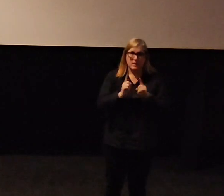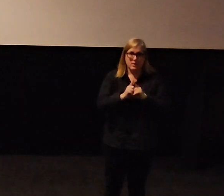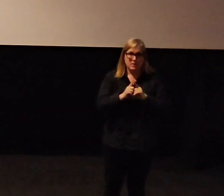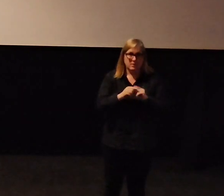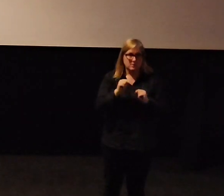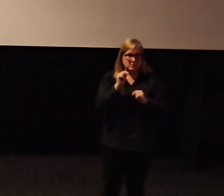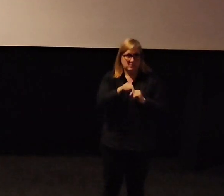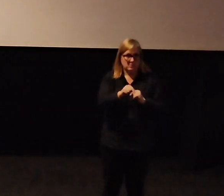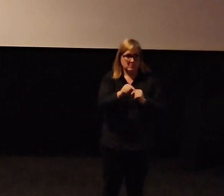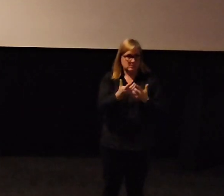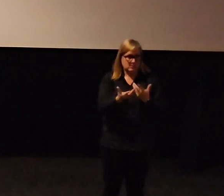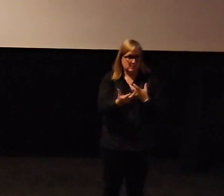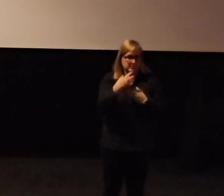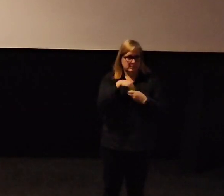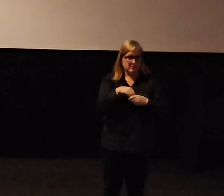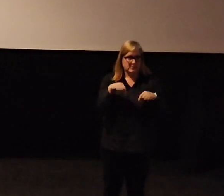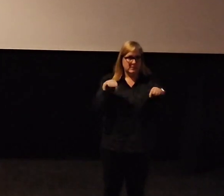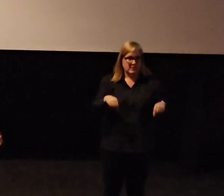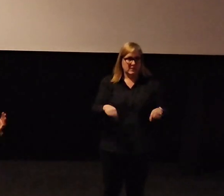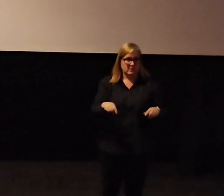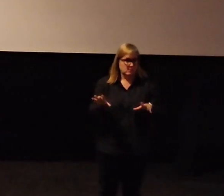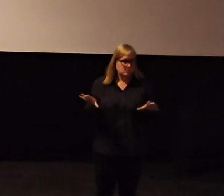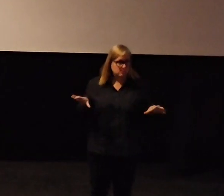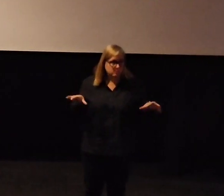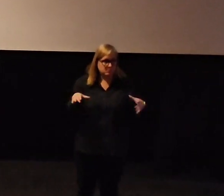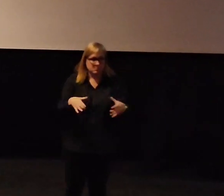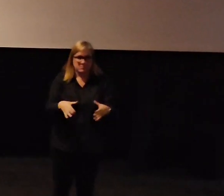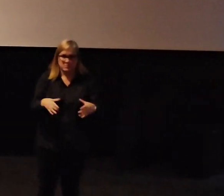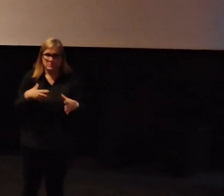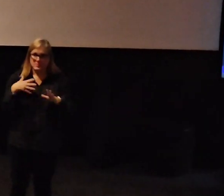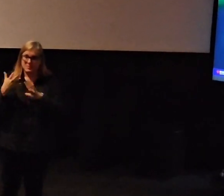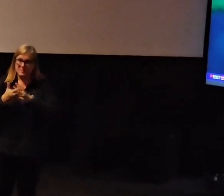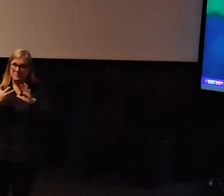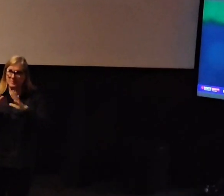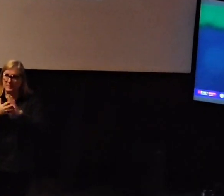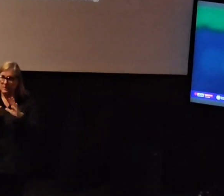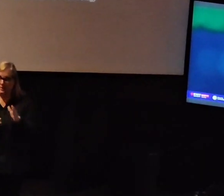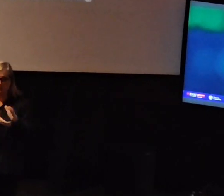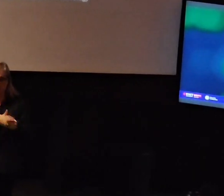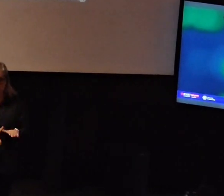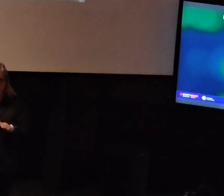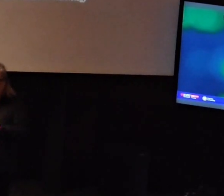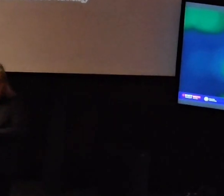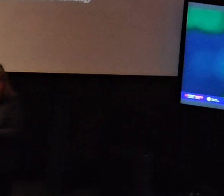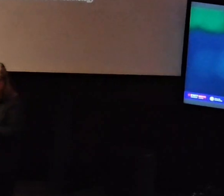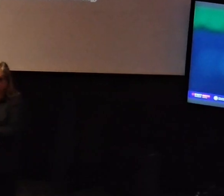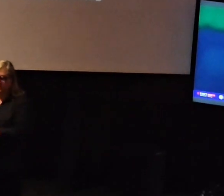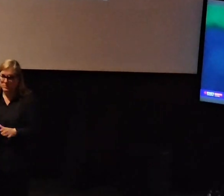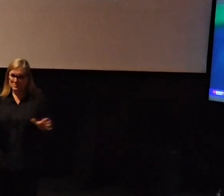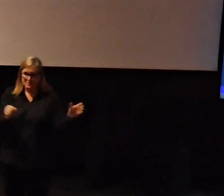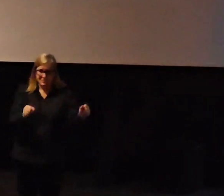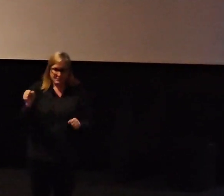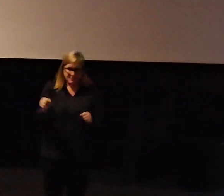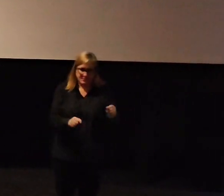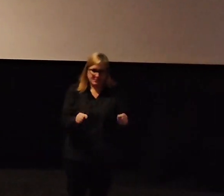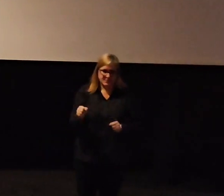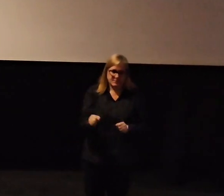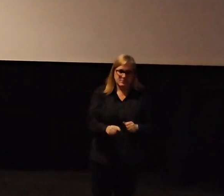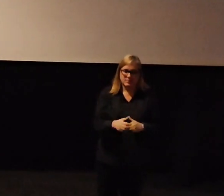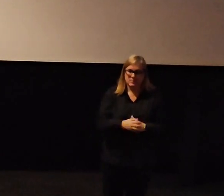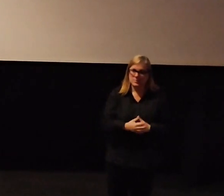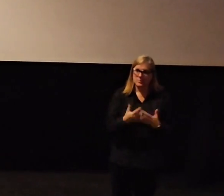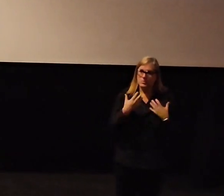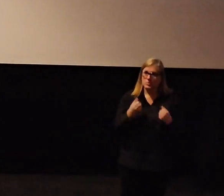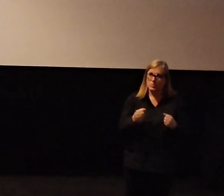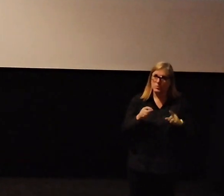one major part of this convening, is to bring different kinds of expertise together to really have